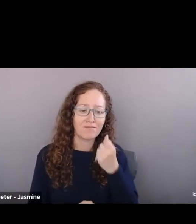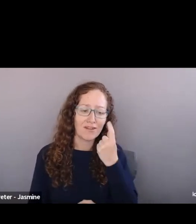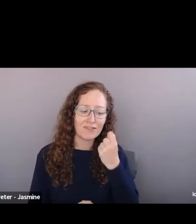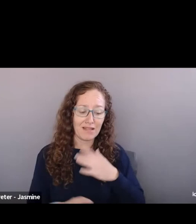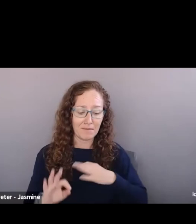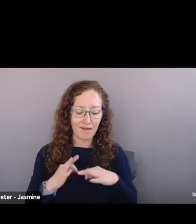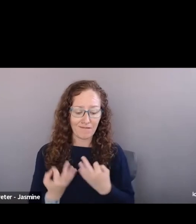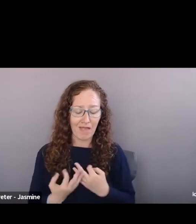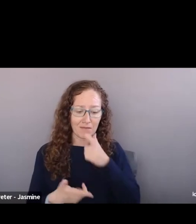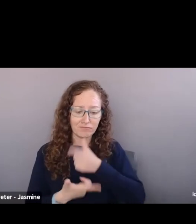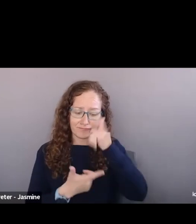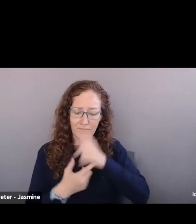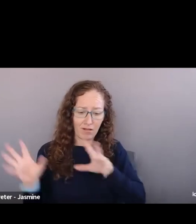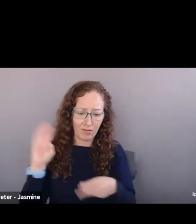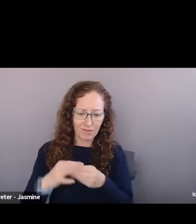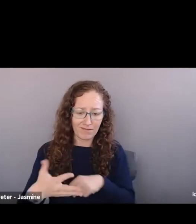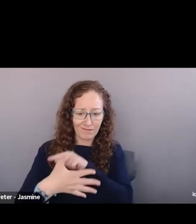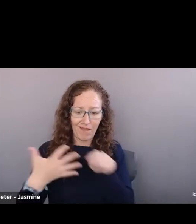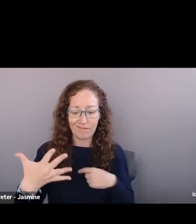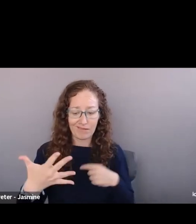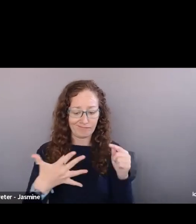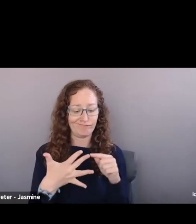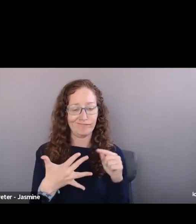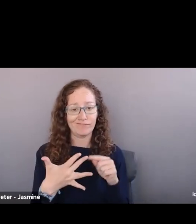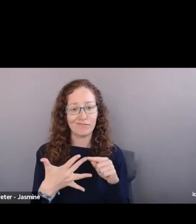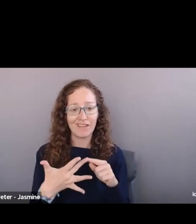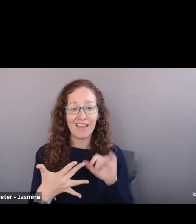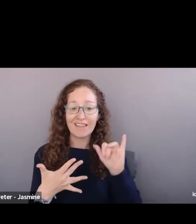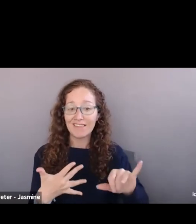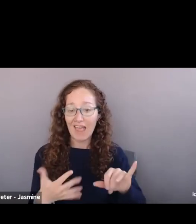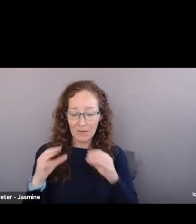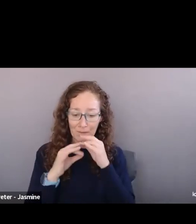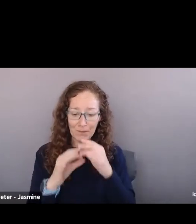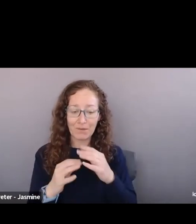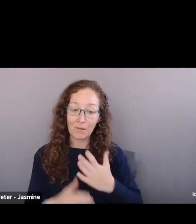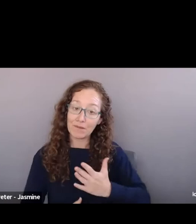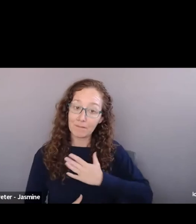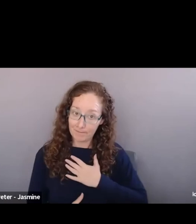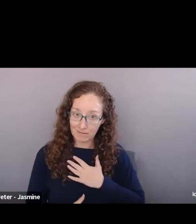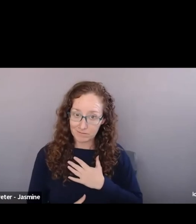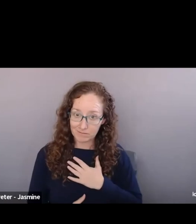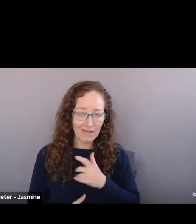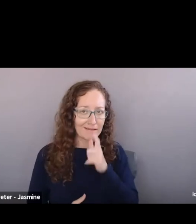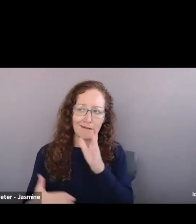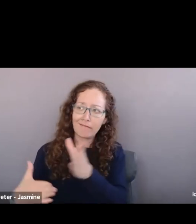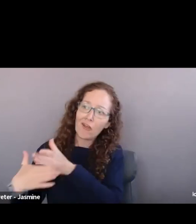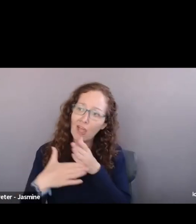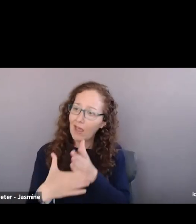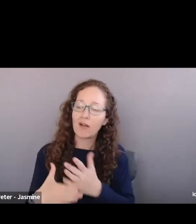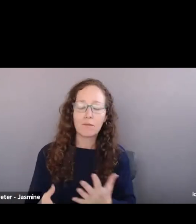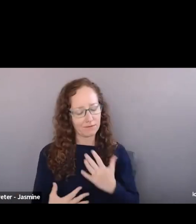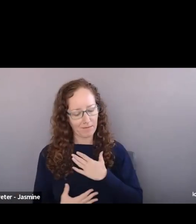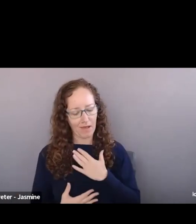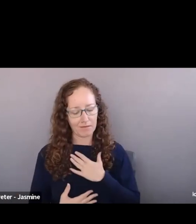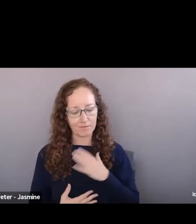or split up into 5 equal pieces, but mine. Growing up listening to my mother play the piano in our